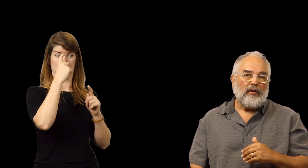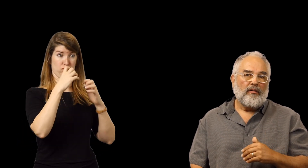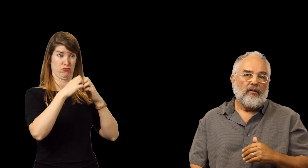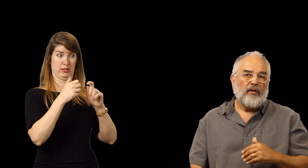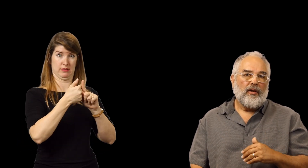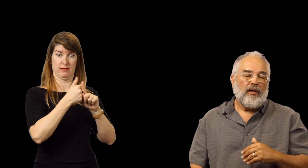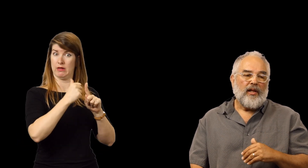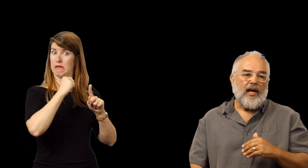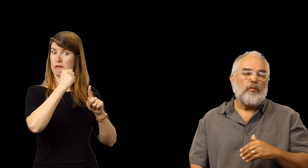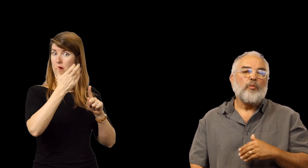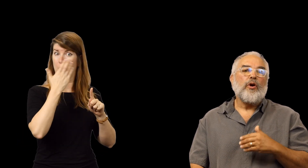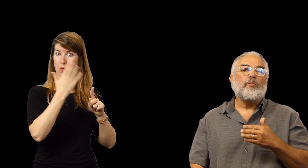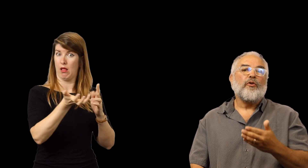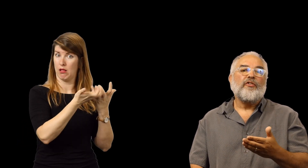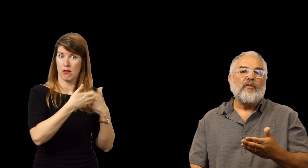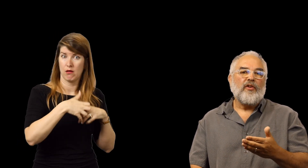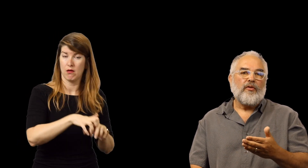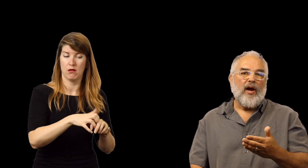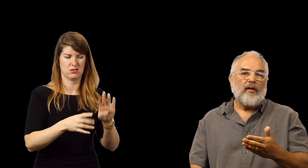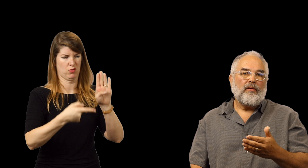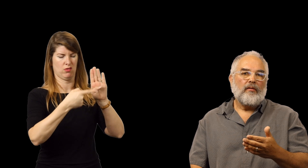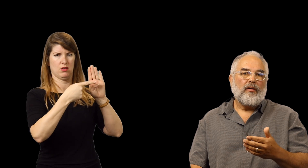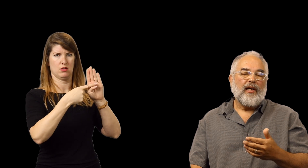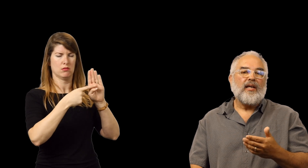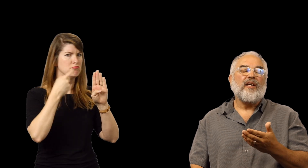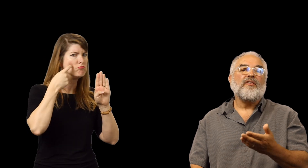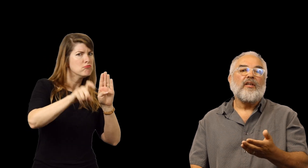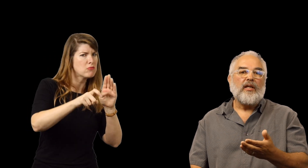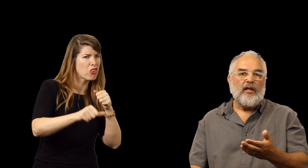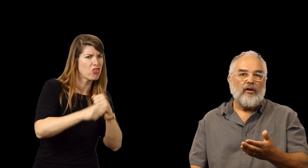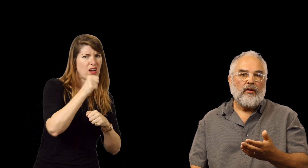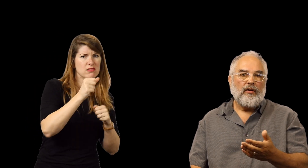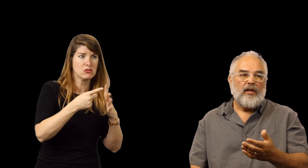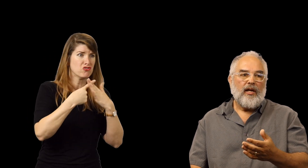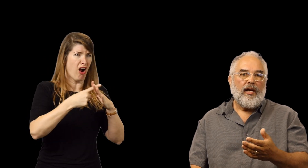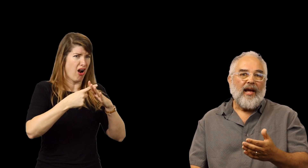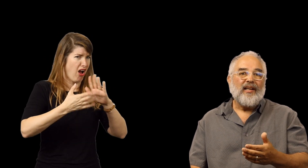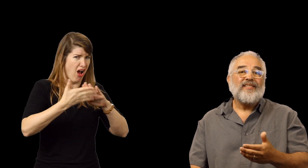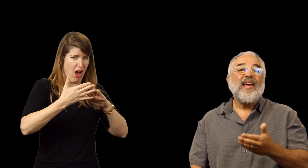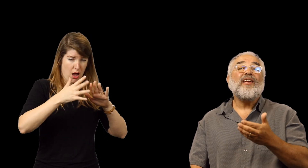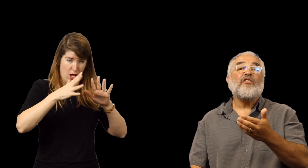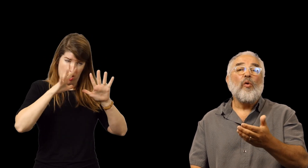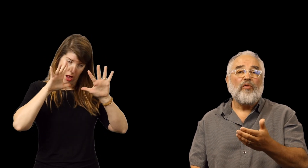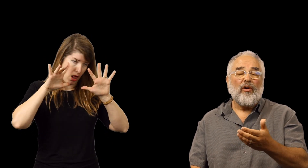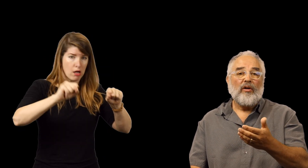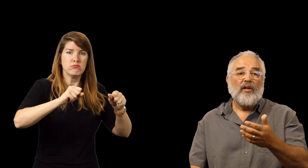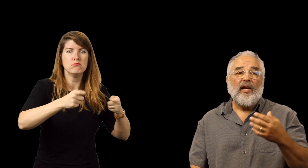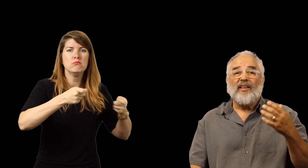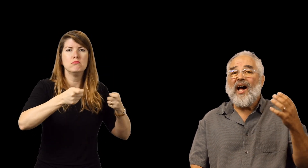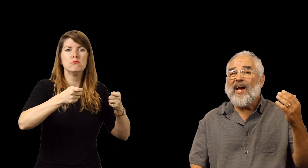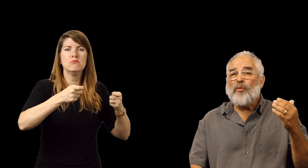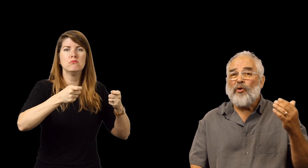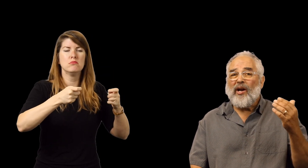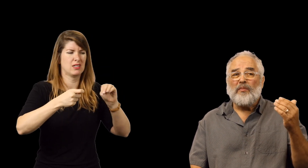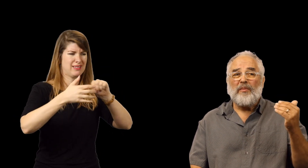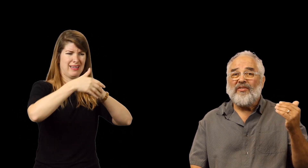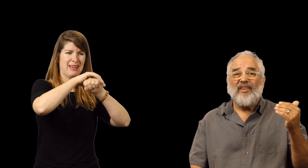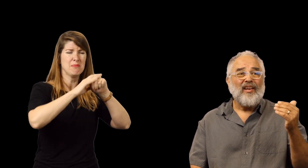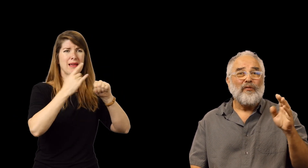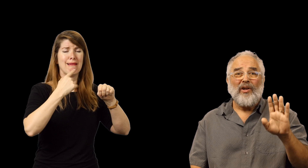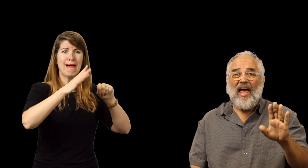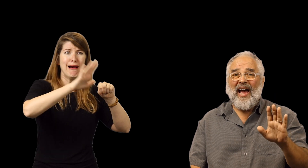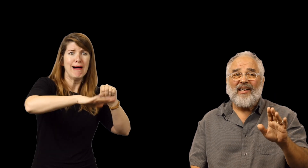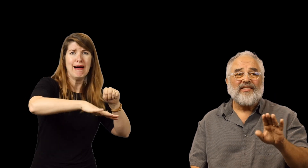integrated brain, the animal brain perceives a threat, it kicks into gear, and it takes over. And the higher brain